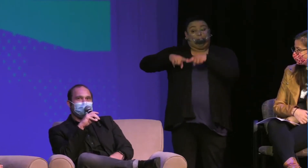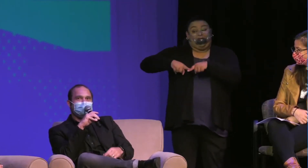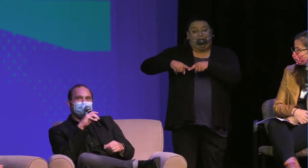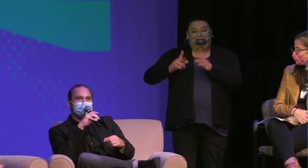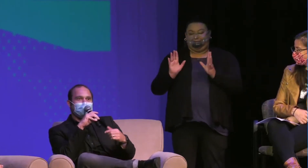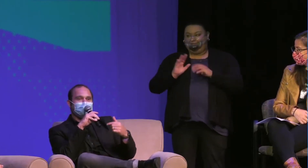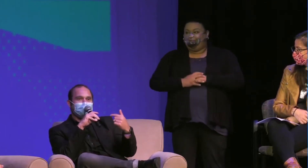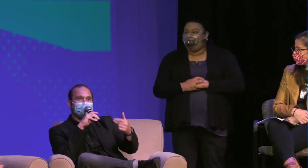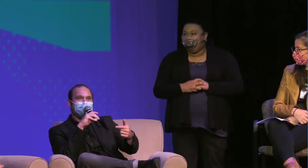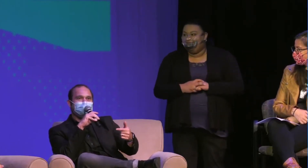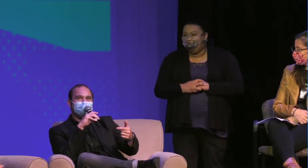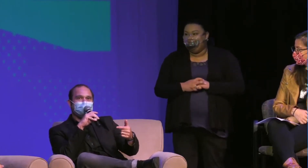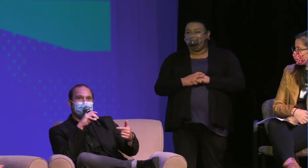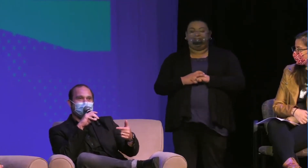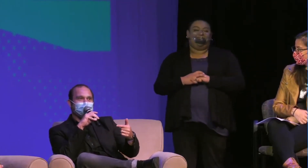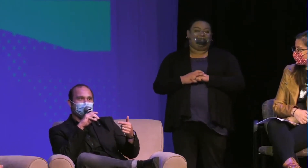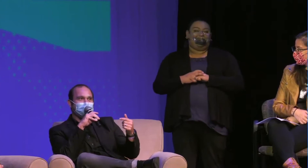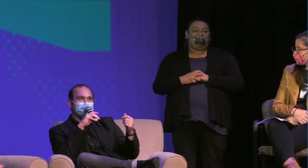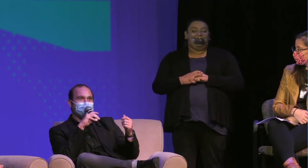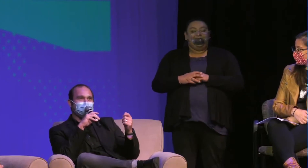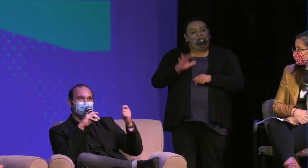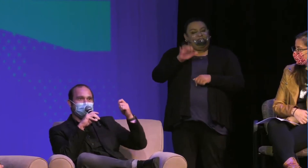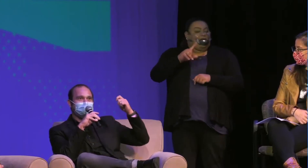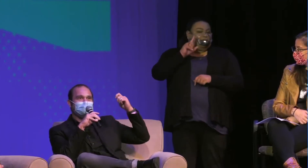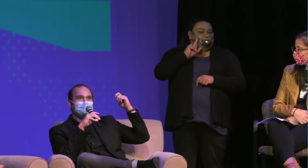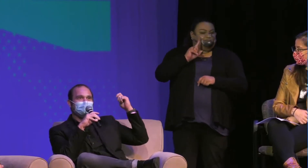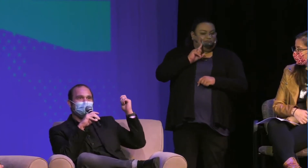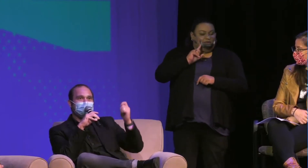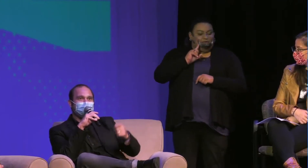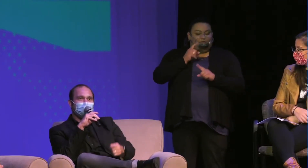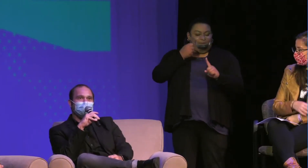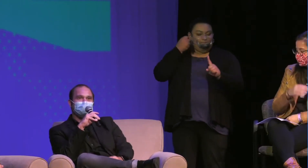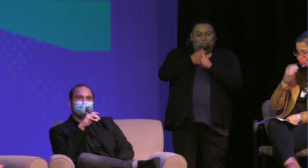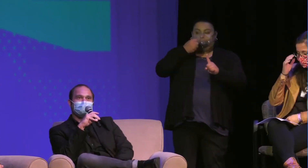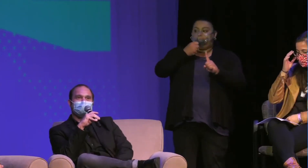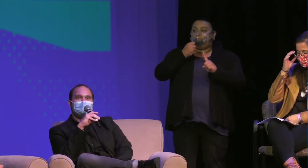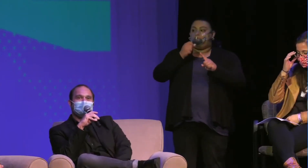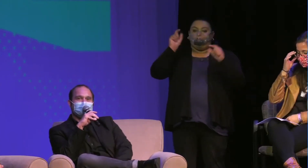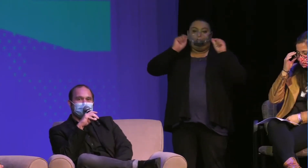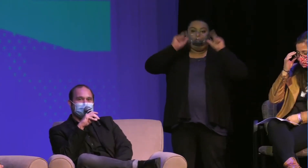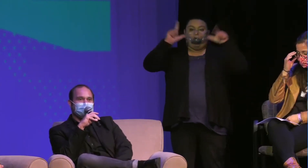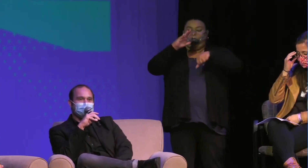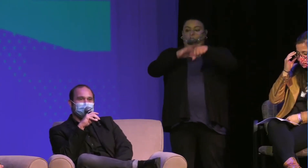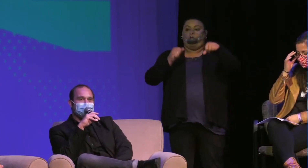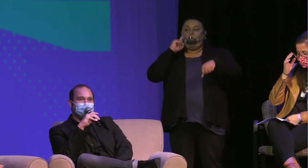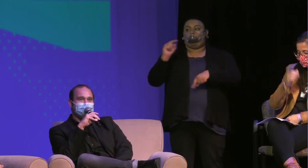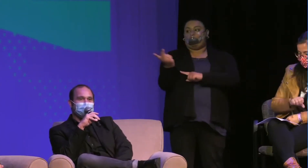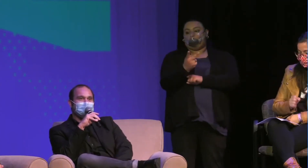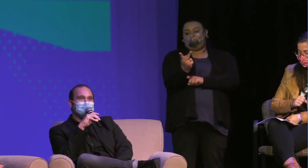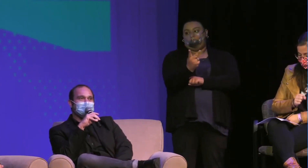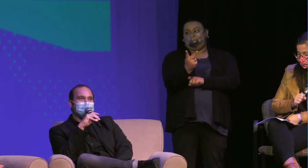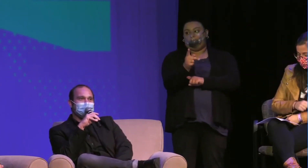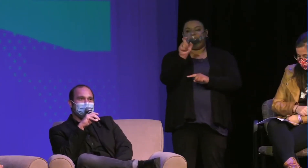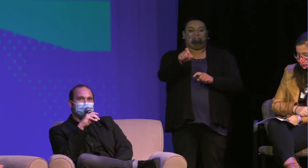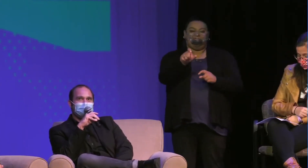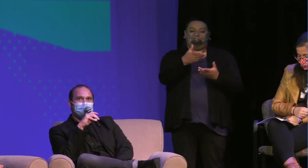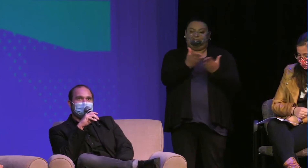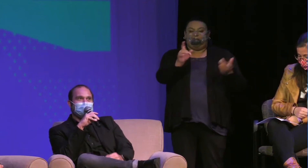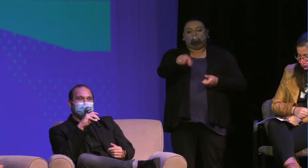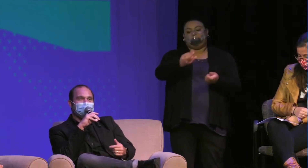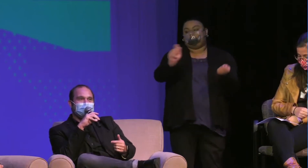I think that having the deafness actually happen was like the big wake-up call for them, that things needed to change.